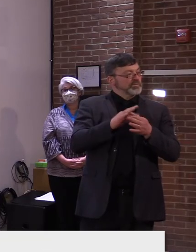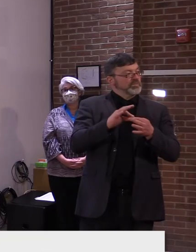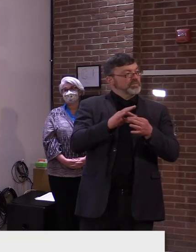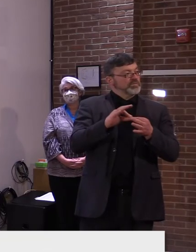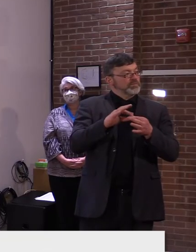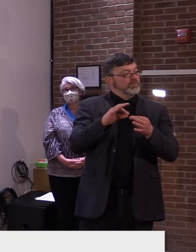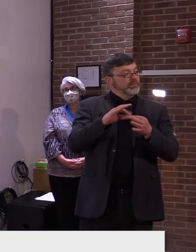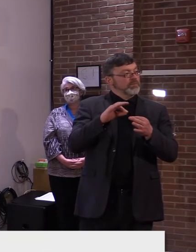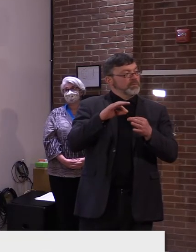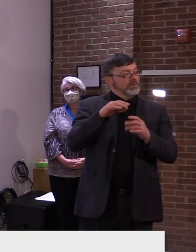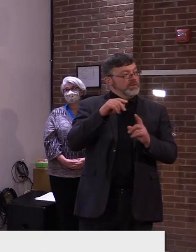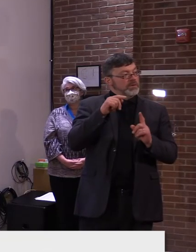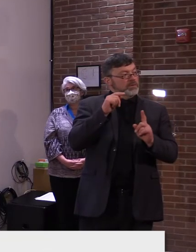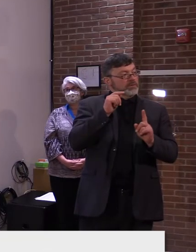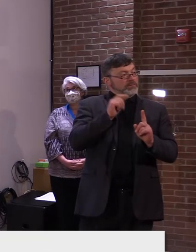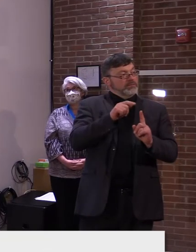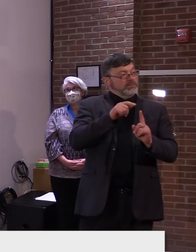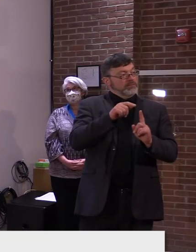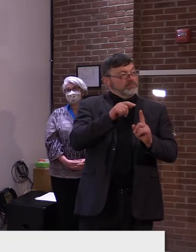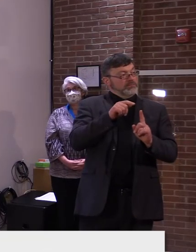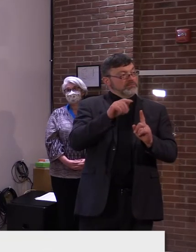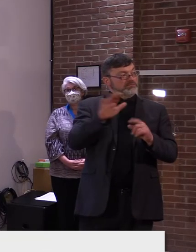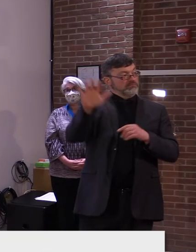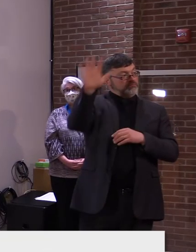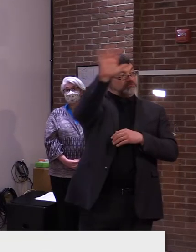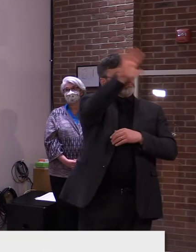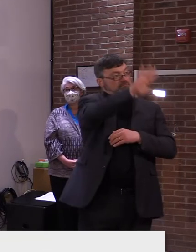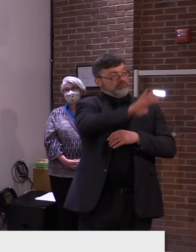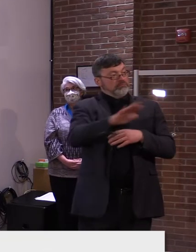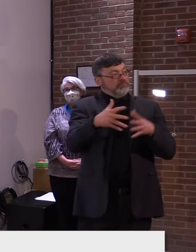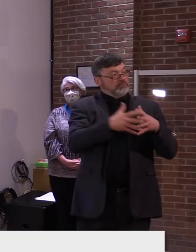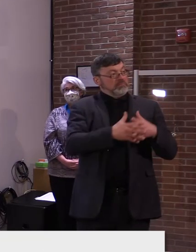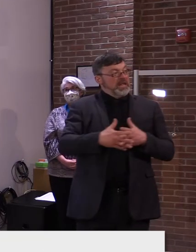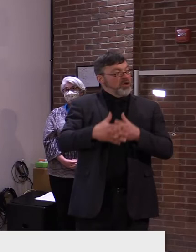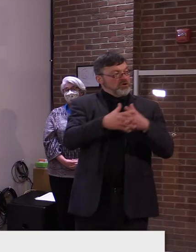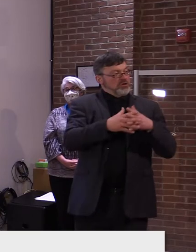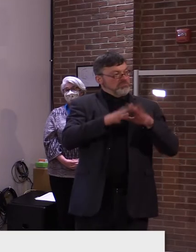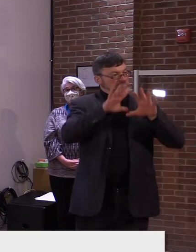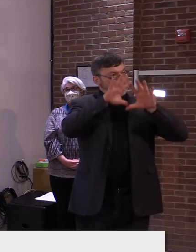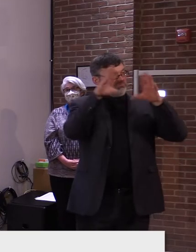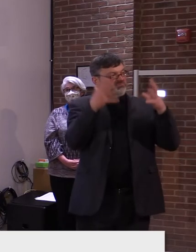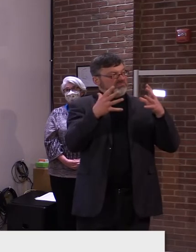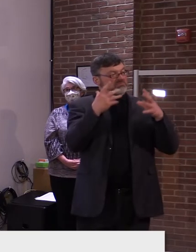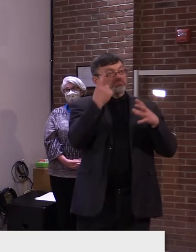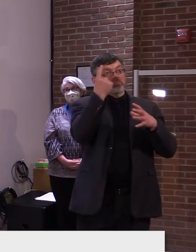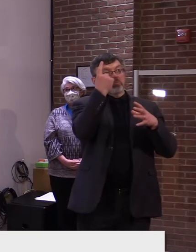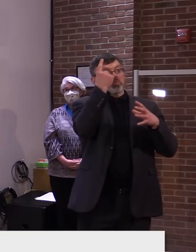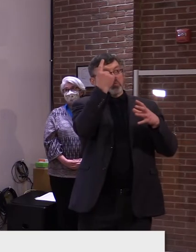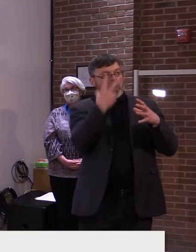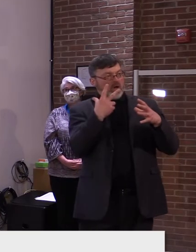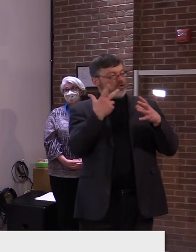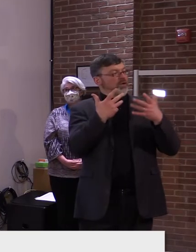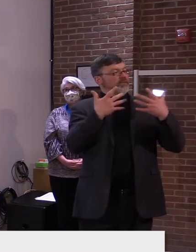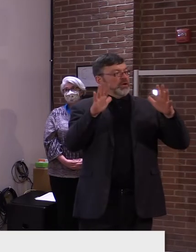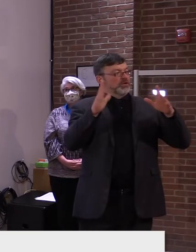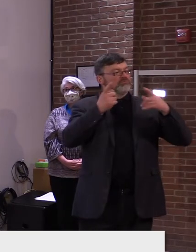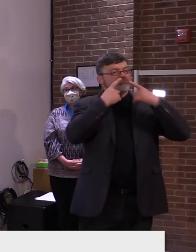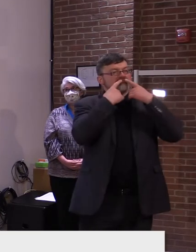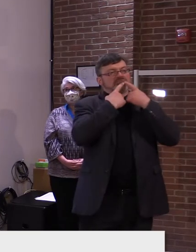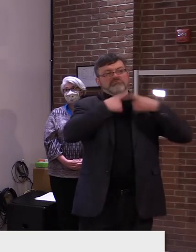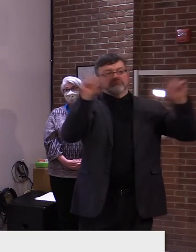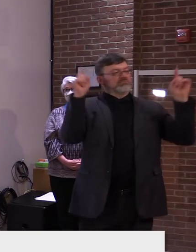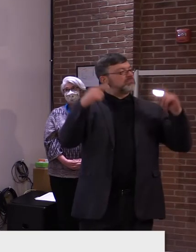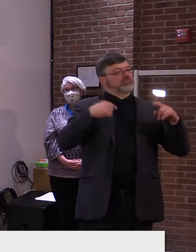being vaccinated for COVID-19. If next month they may